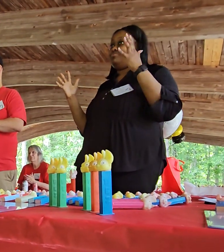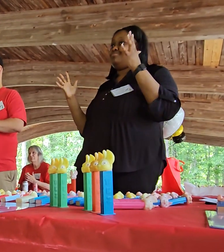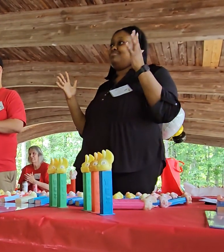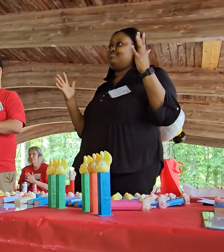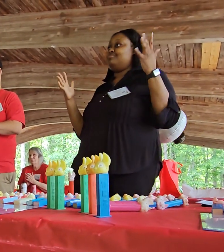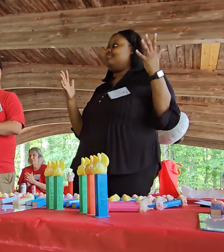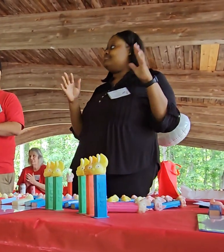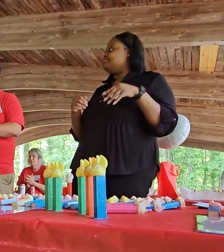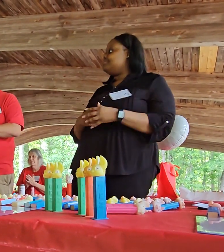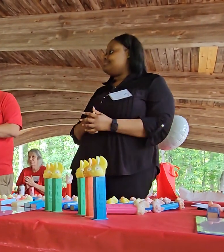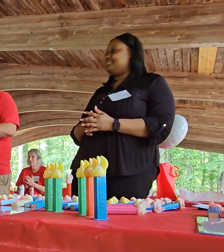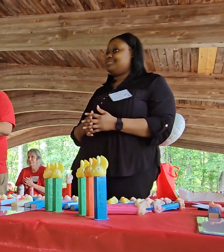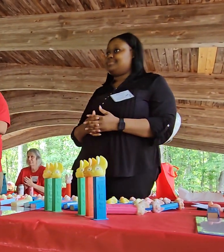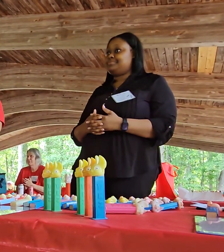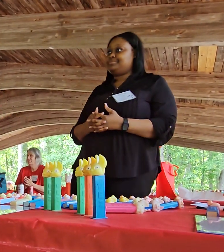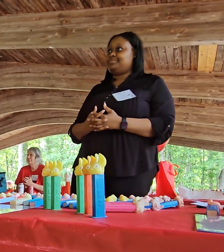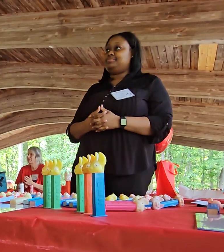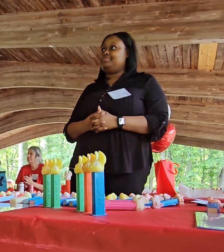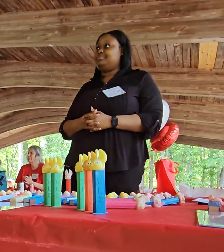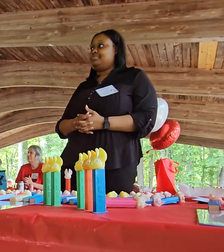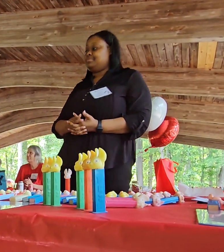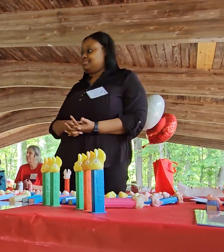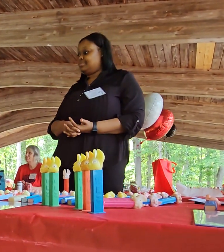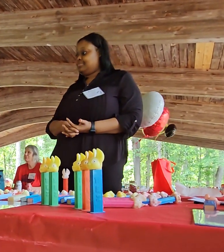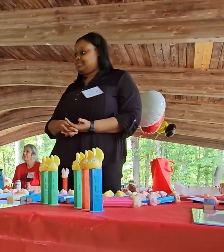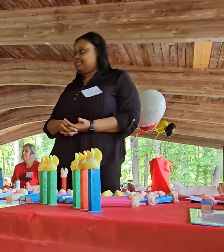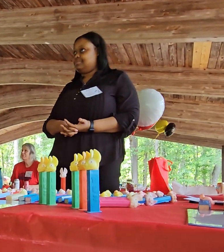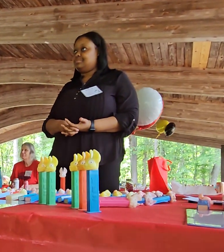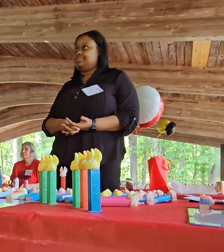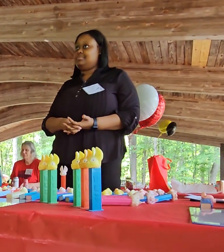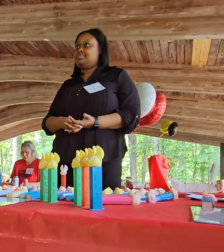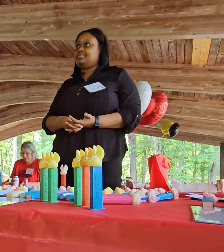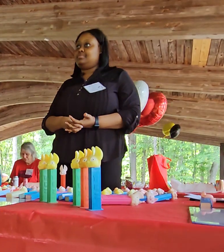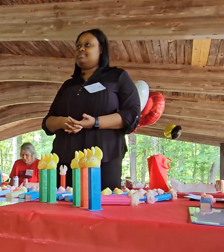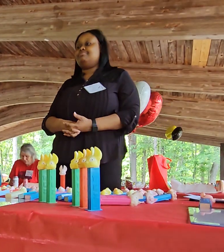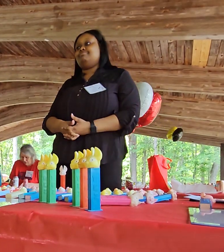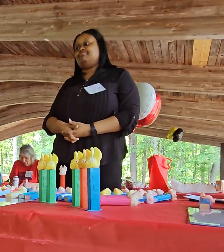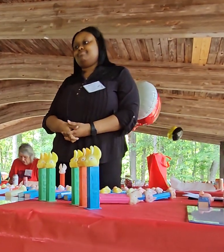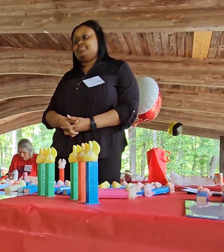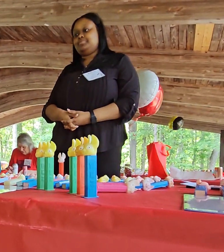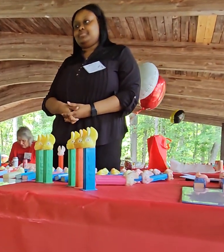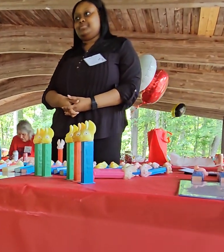No.